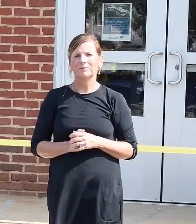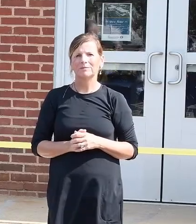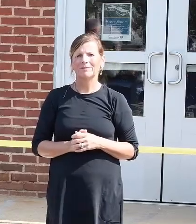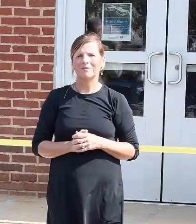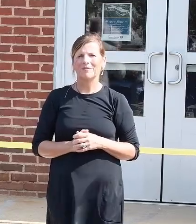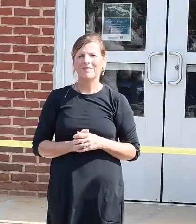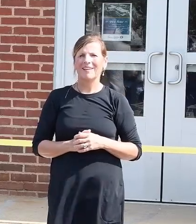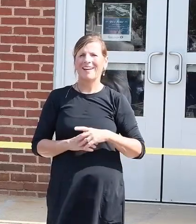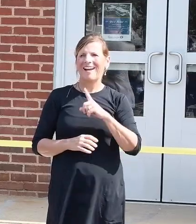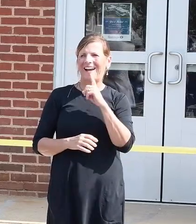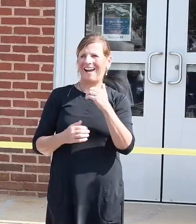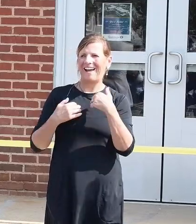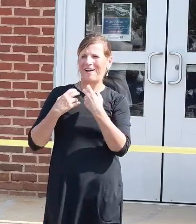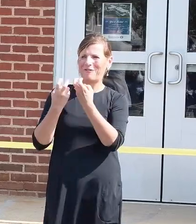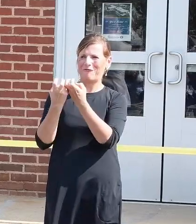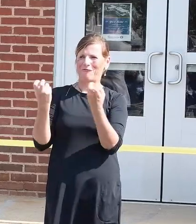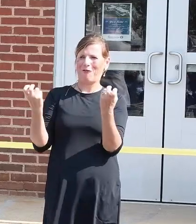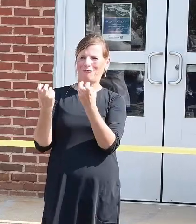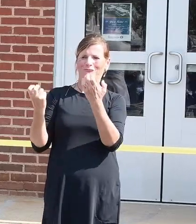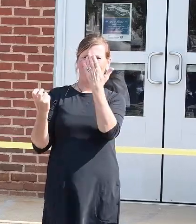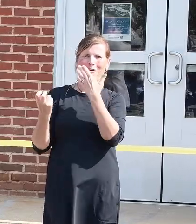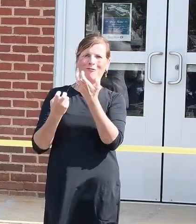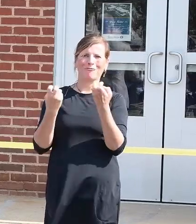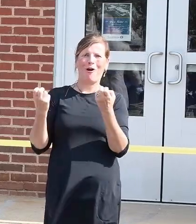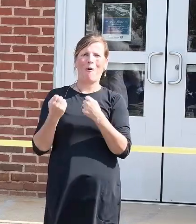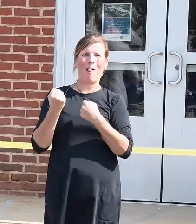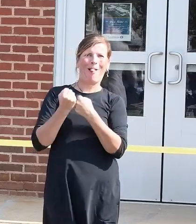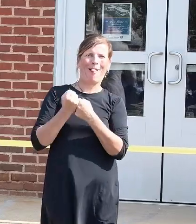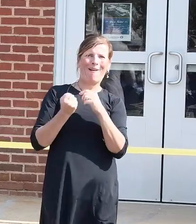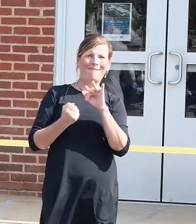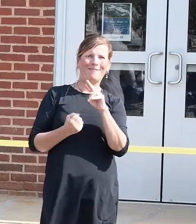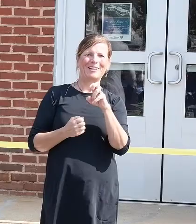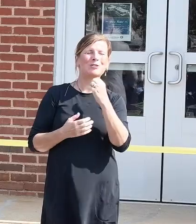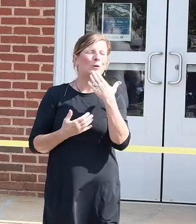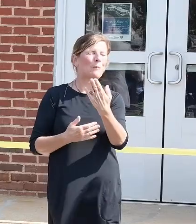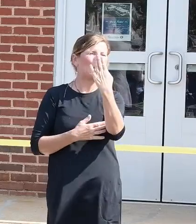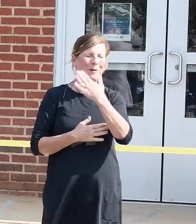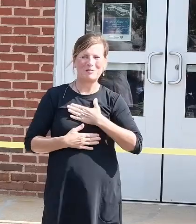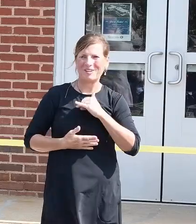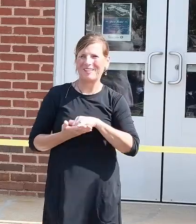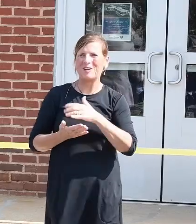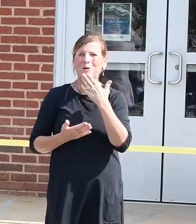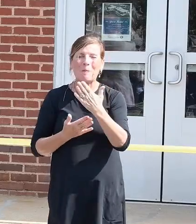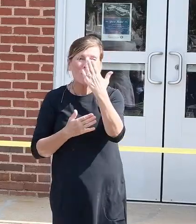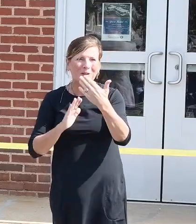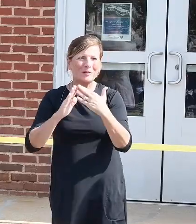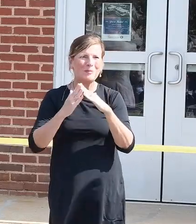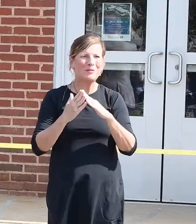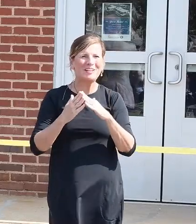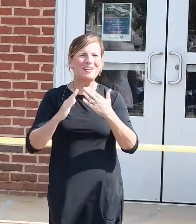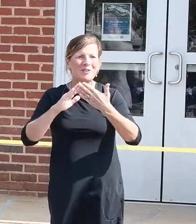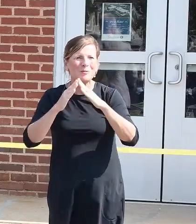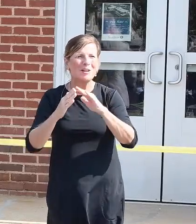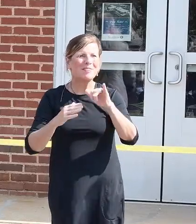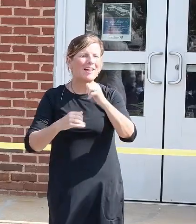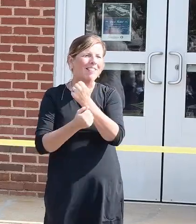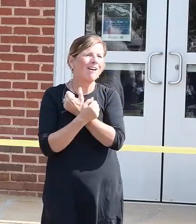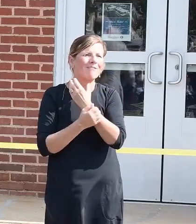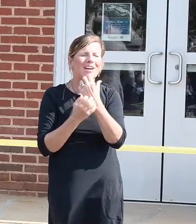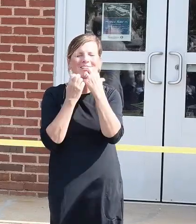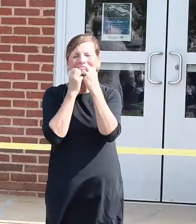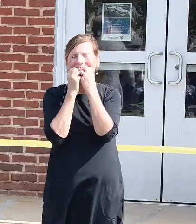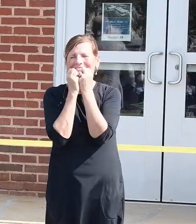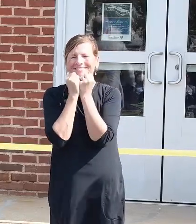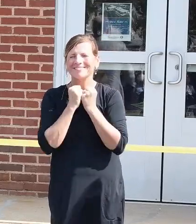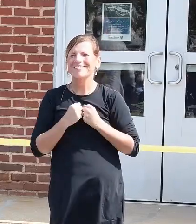Had a little fan club there in the front row. Thank you very much. I appreciate that. Good morning, everybody. Good morning, community, the community that I love and adore.